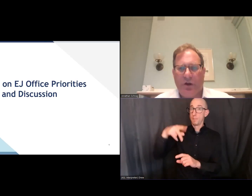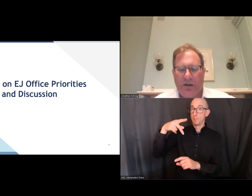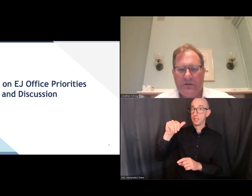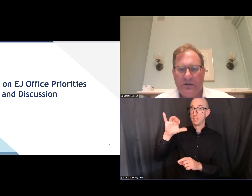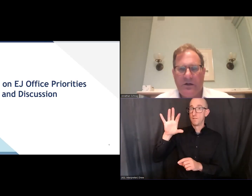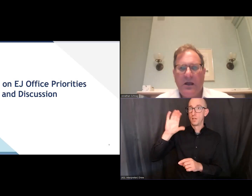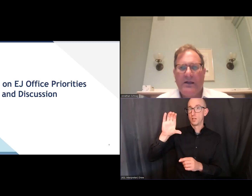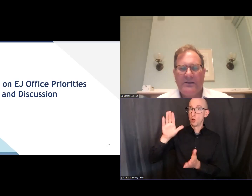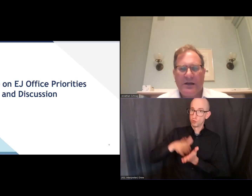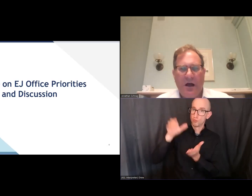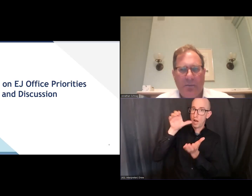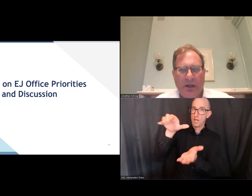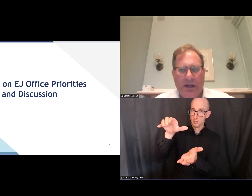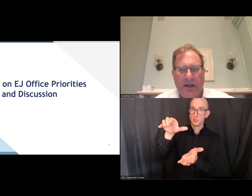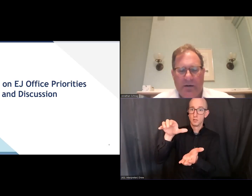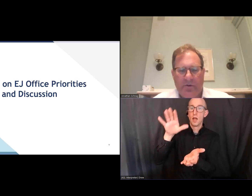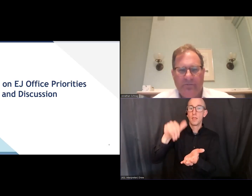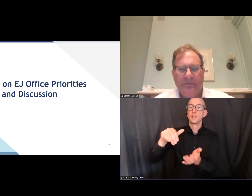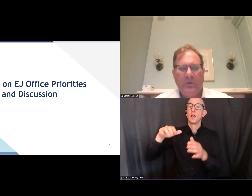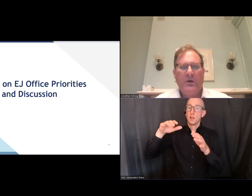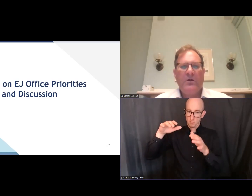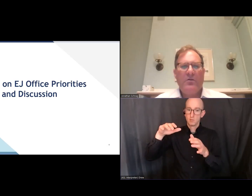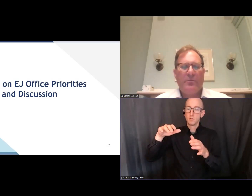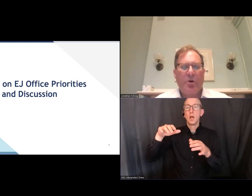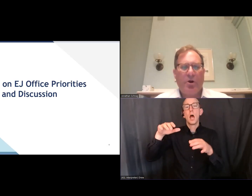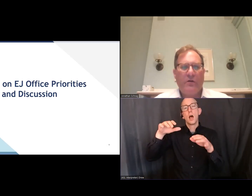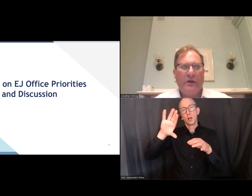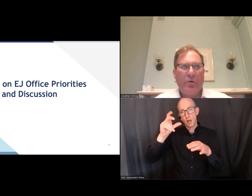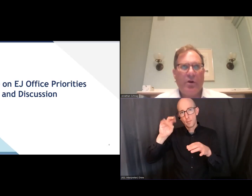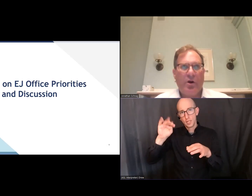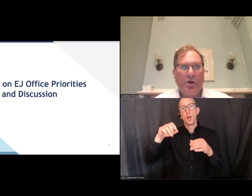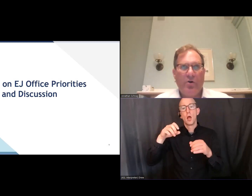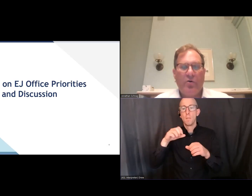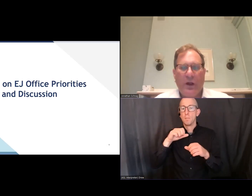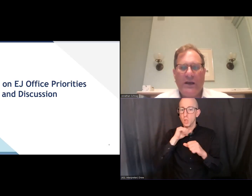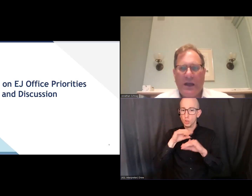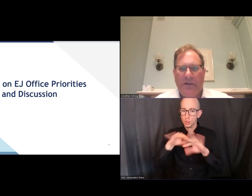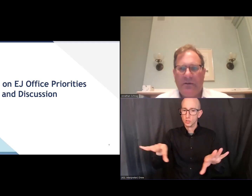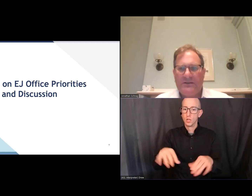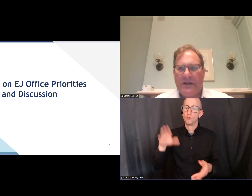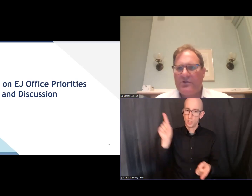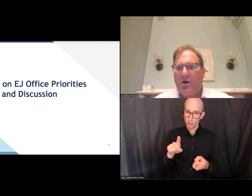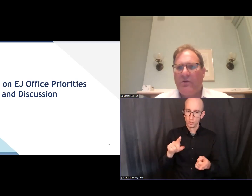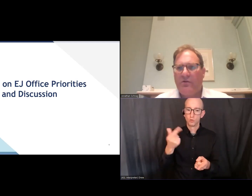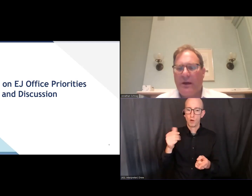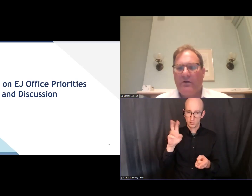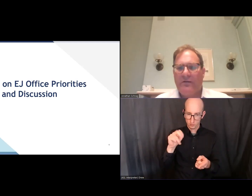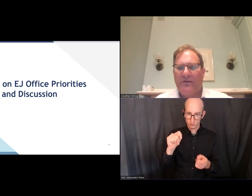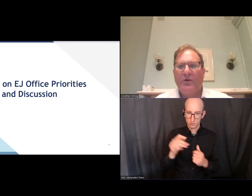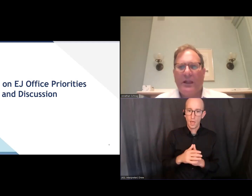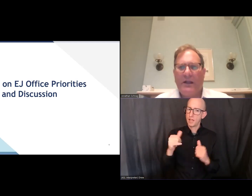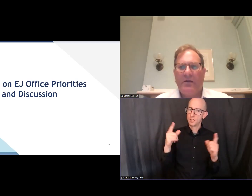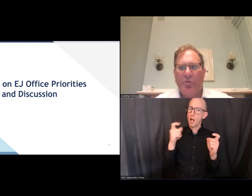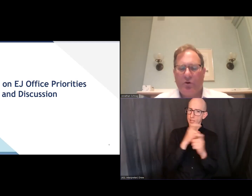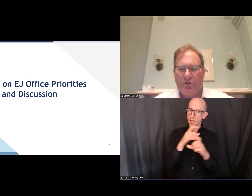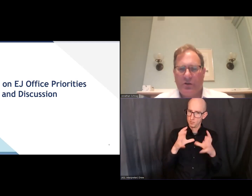Reduction Grant, and it's a complicated animal. The part that we are underway now that I'm excited to talk with you about is